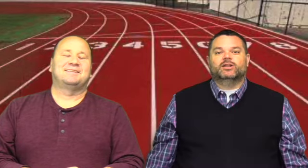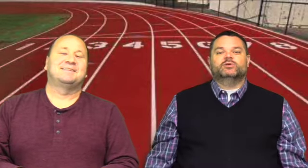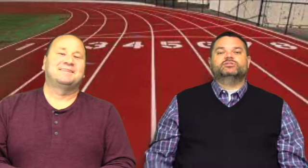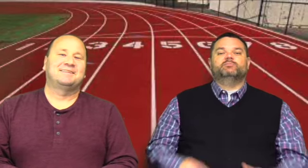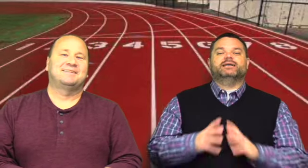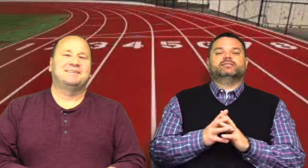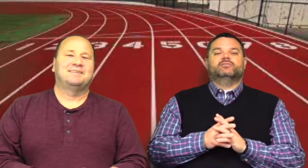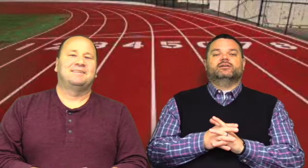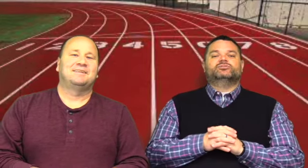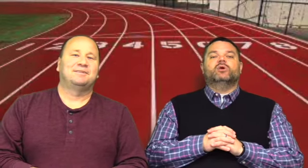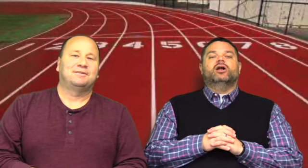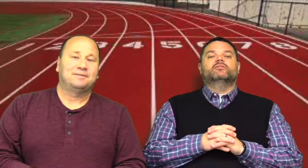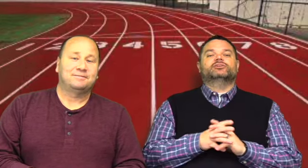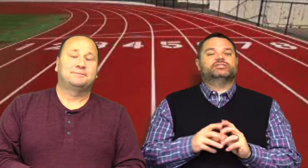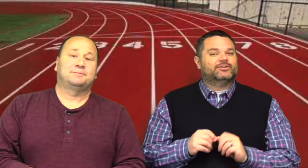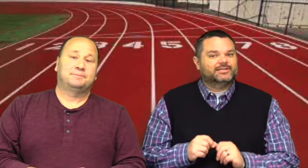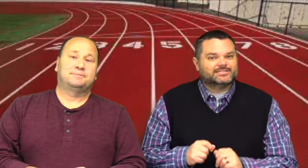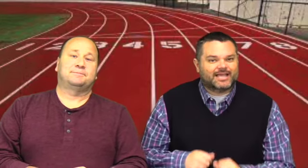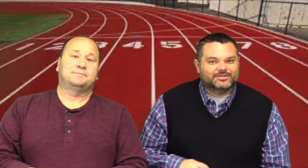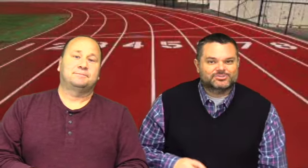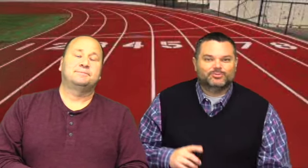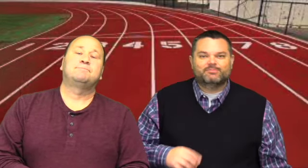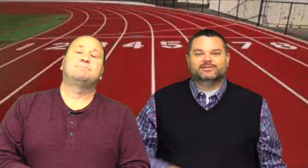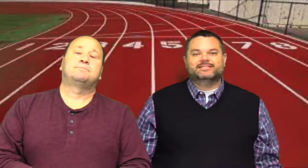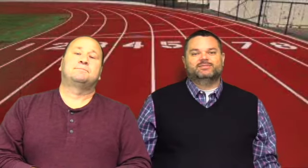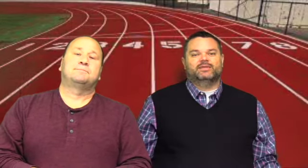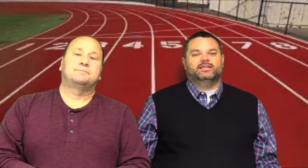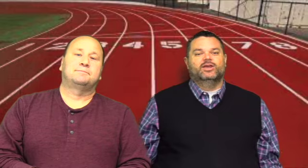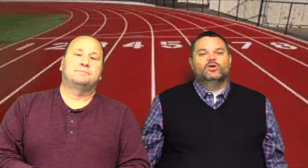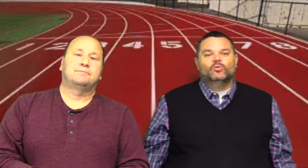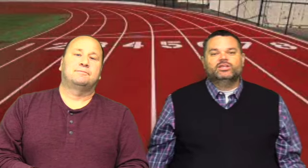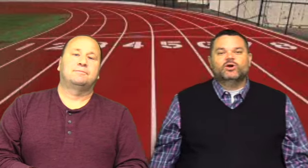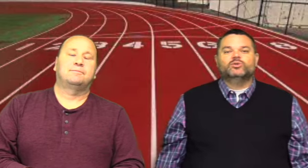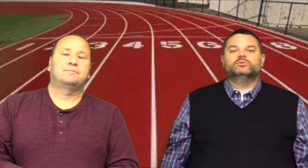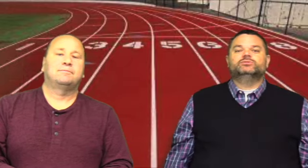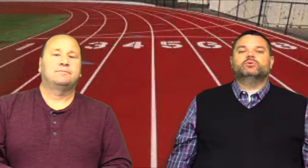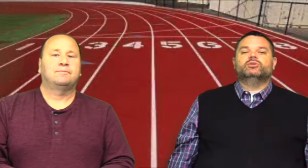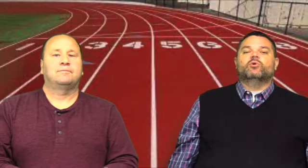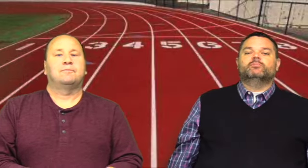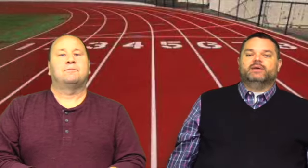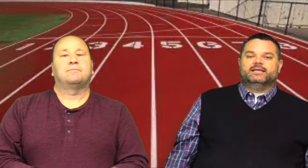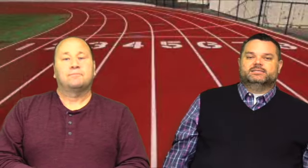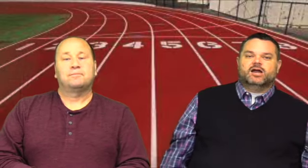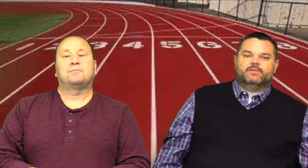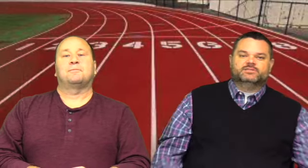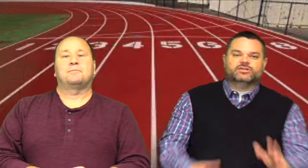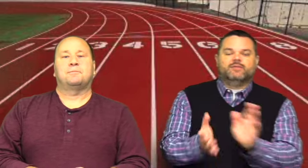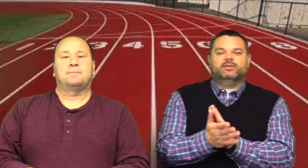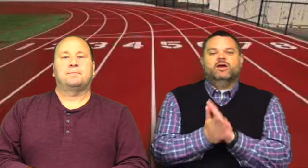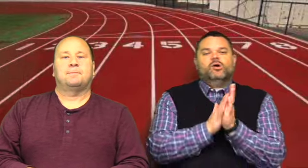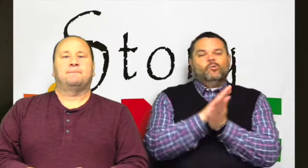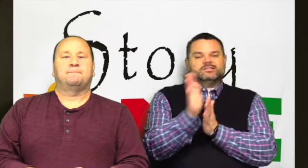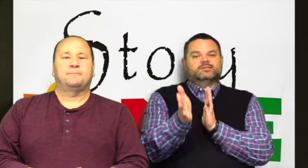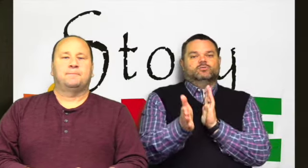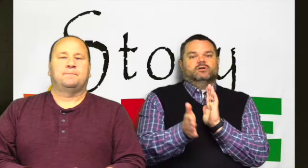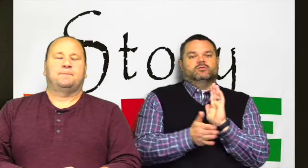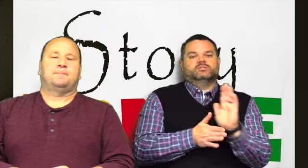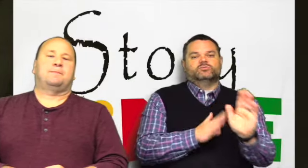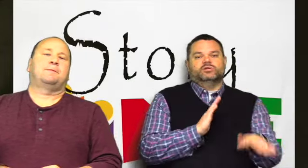wish the best of luck to all of our Shadow Lake Tigers who will be participating. We know you'll do your best. All right, Mr. Abbey, what's going on with story time